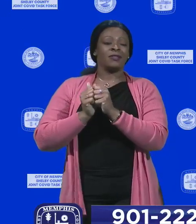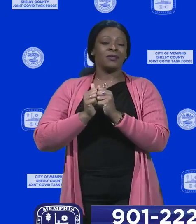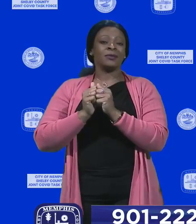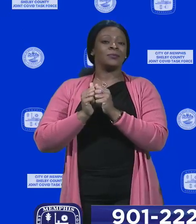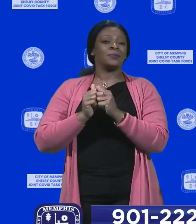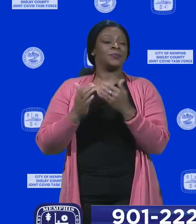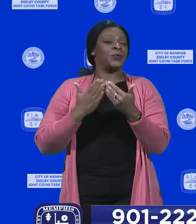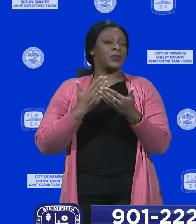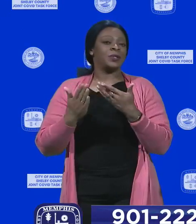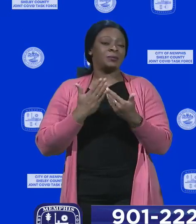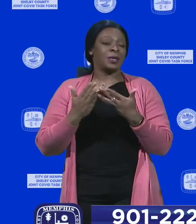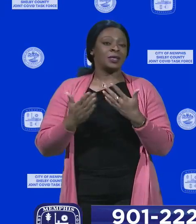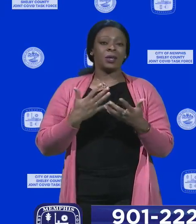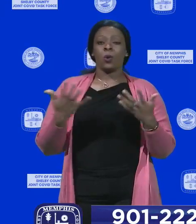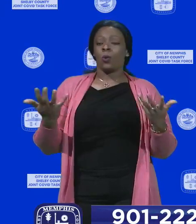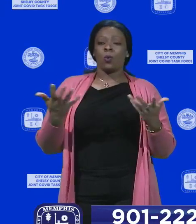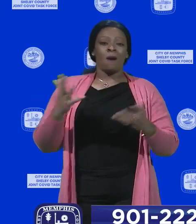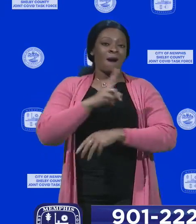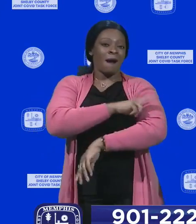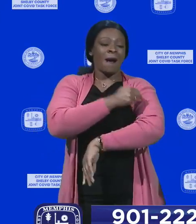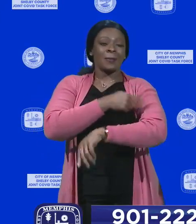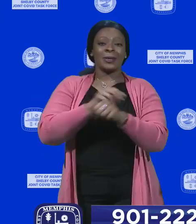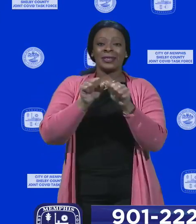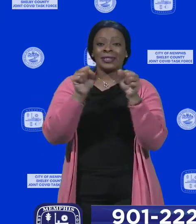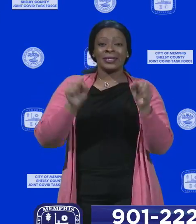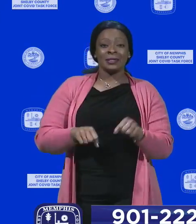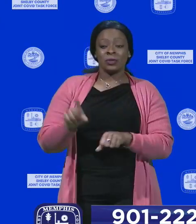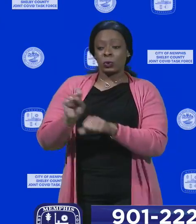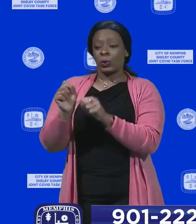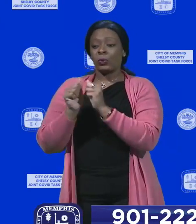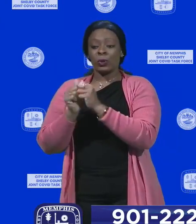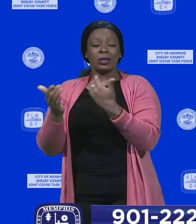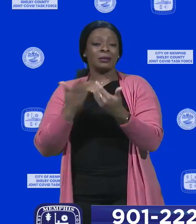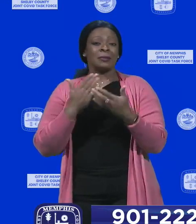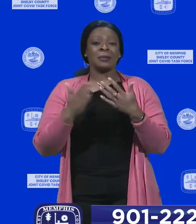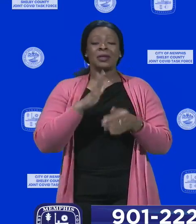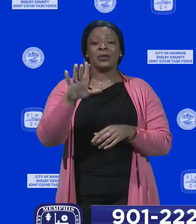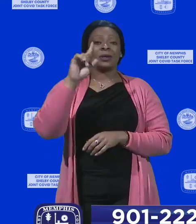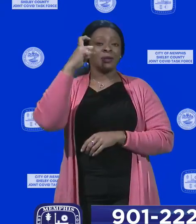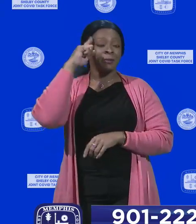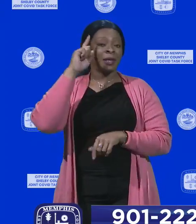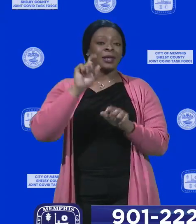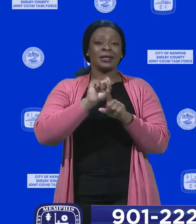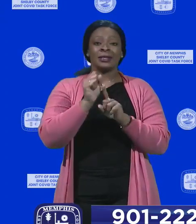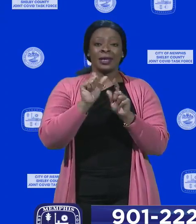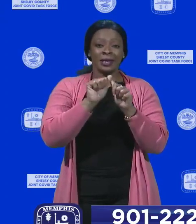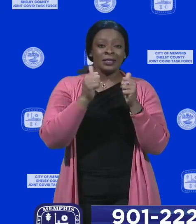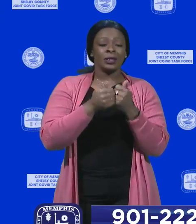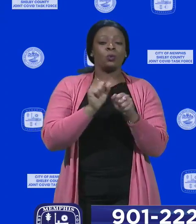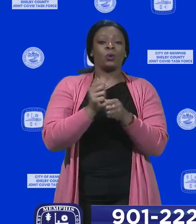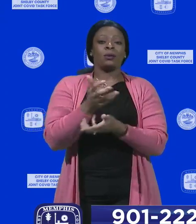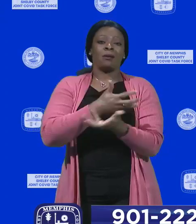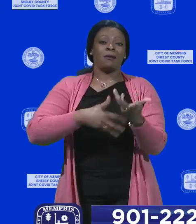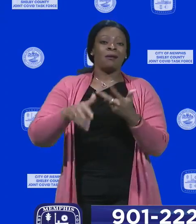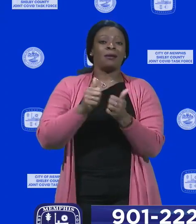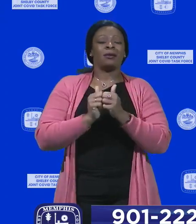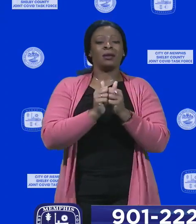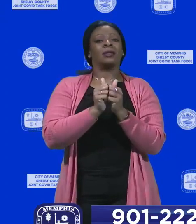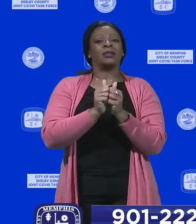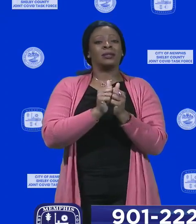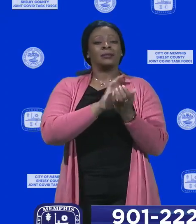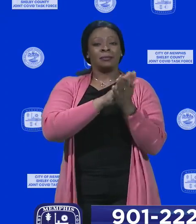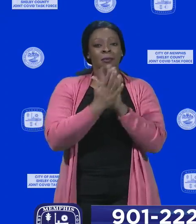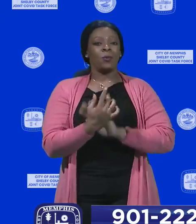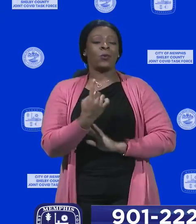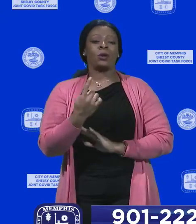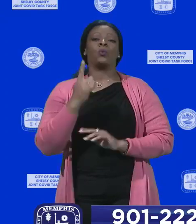irrespective of what hospital system you were with, what government agency you were with. We all worked together as one, and we will